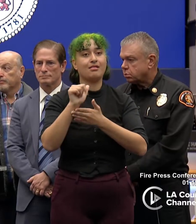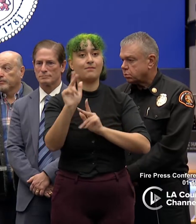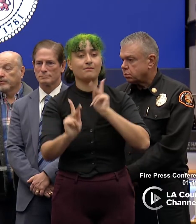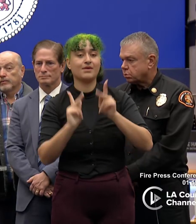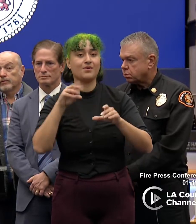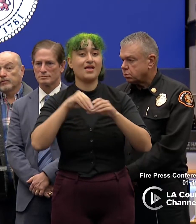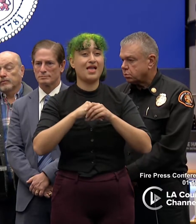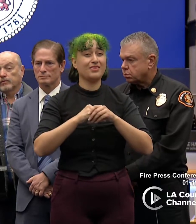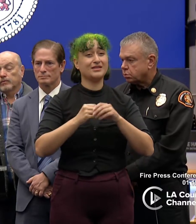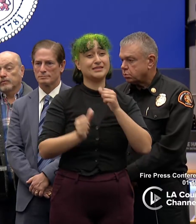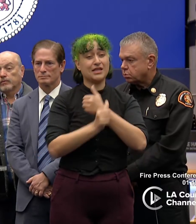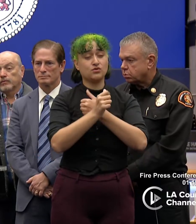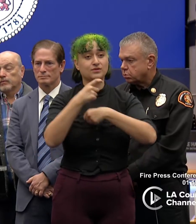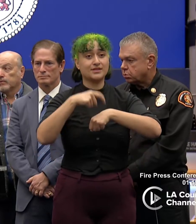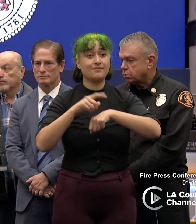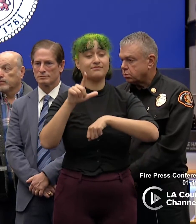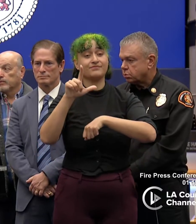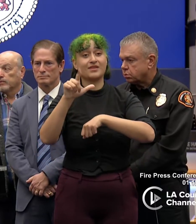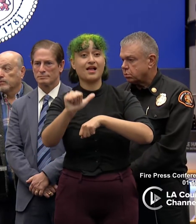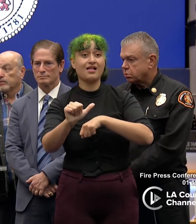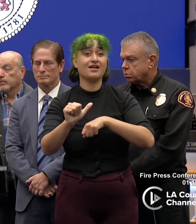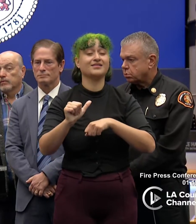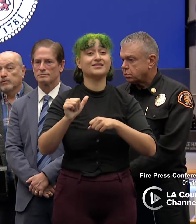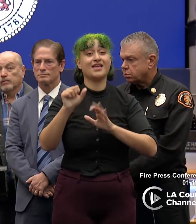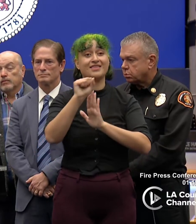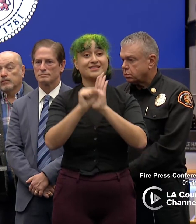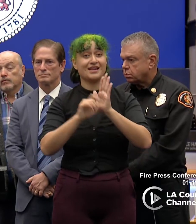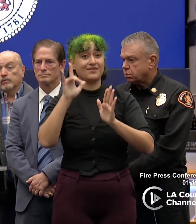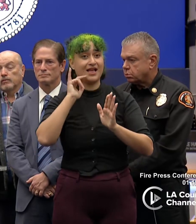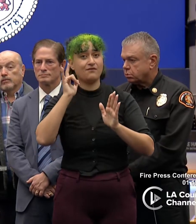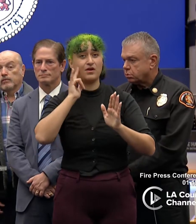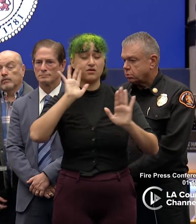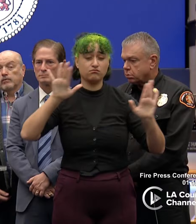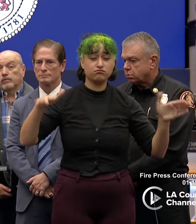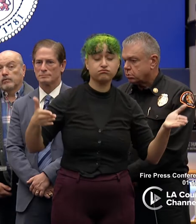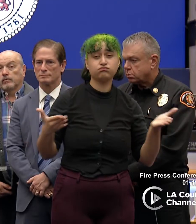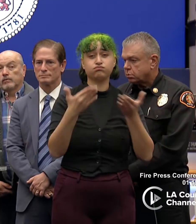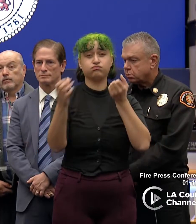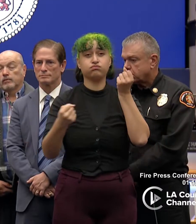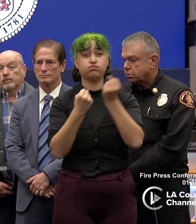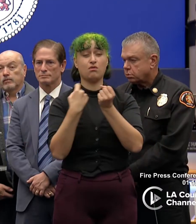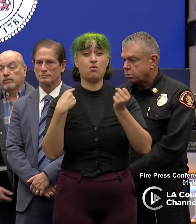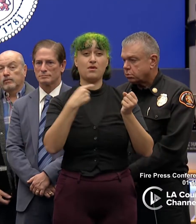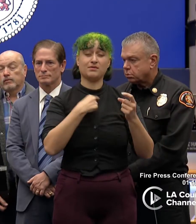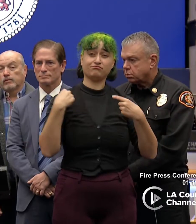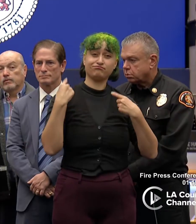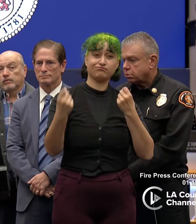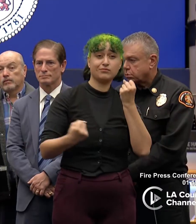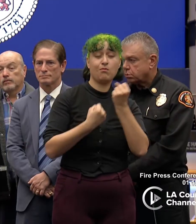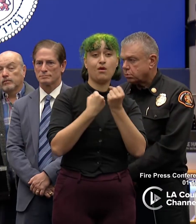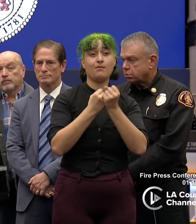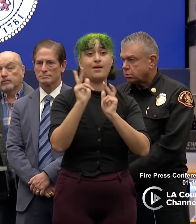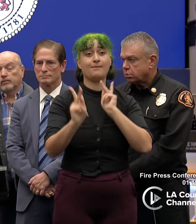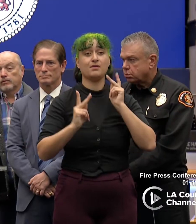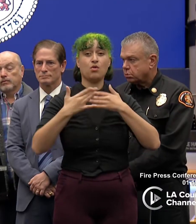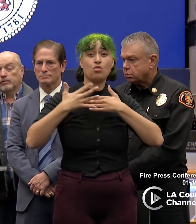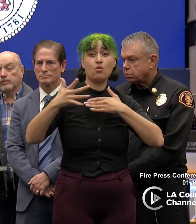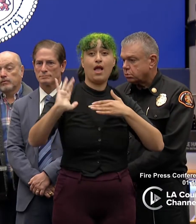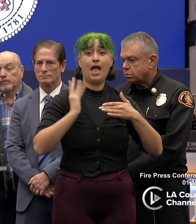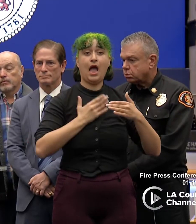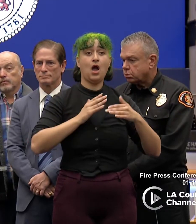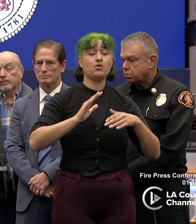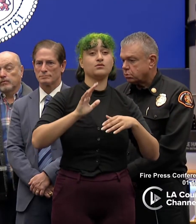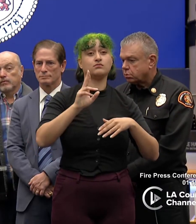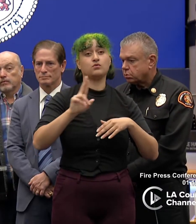time. Los Angeles and the state of California have stepped up. We have been supported by people throughout our nation,